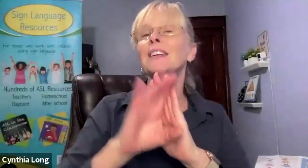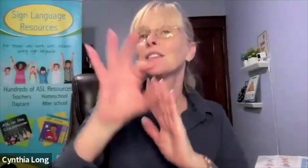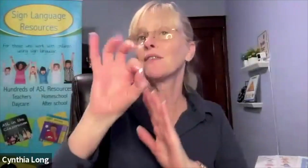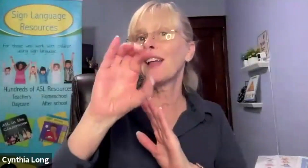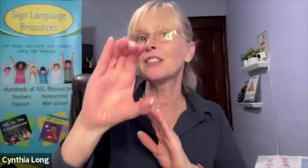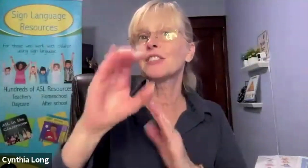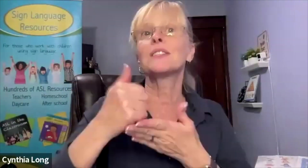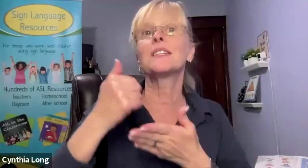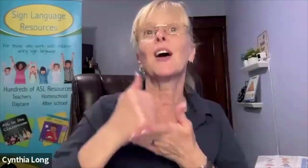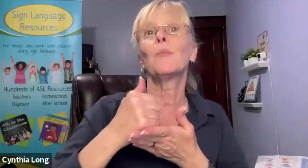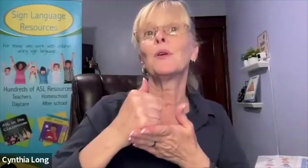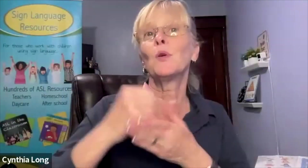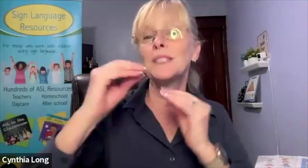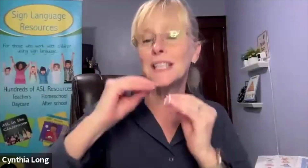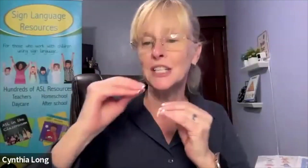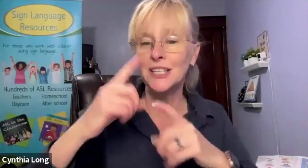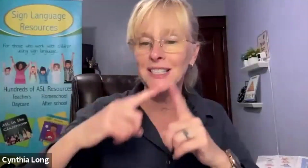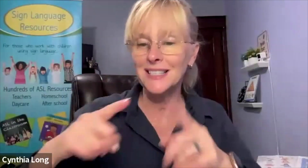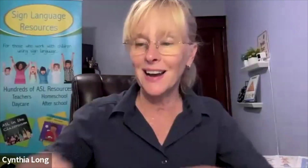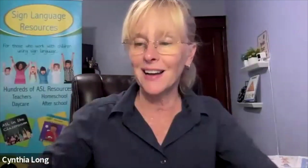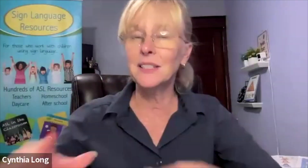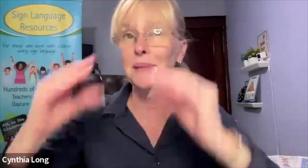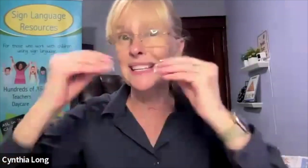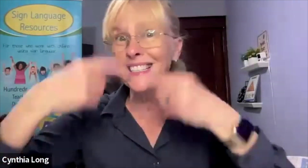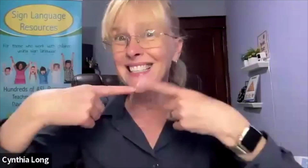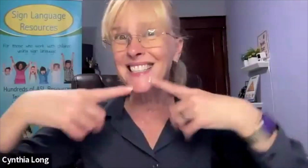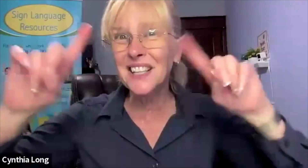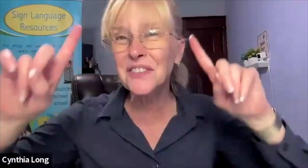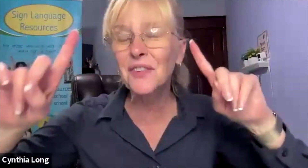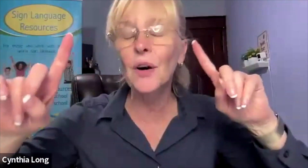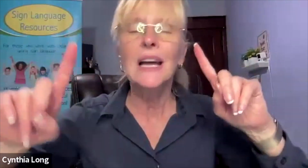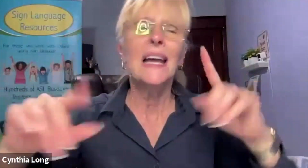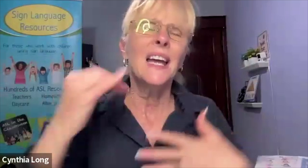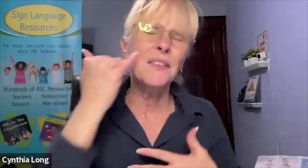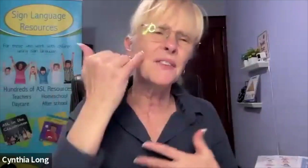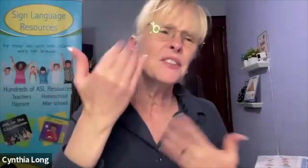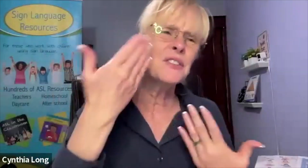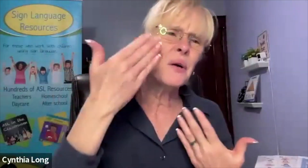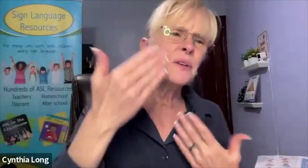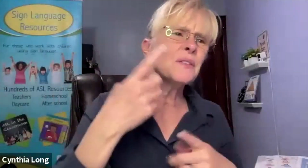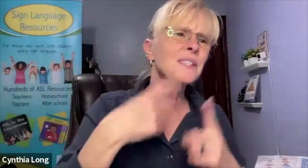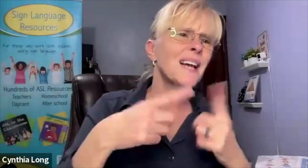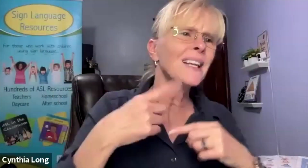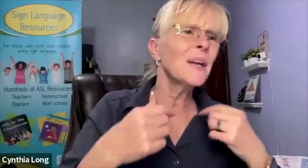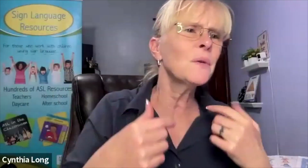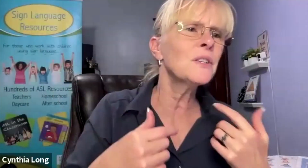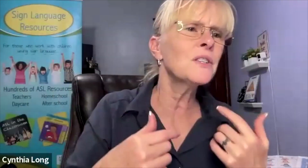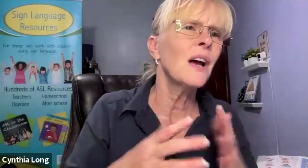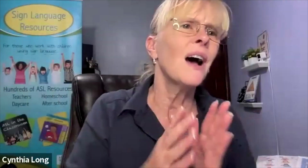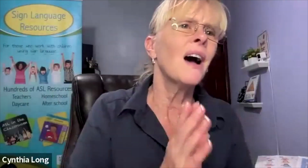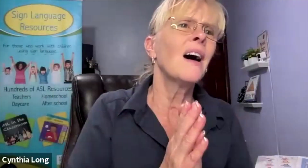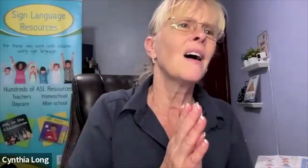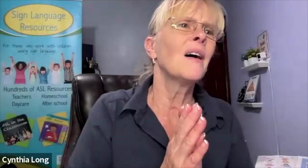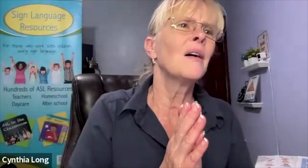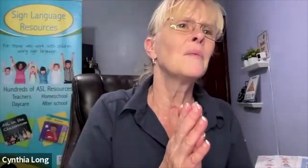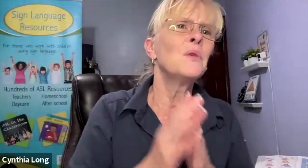and flashcards to help you teaching sign to be successful. Even if you don't know sign language, you